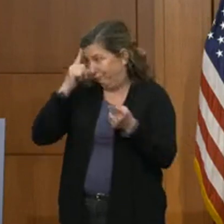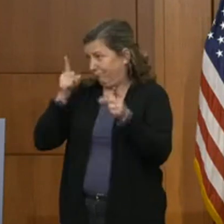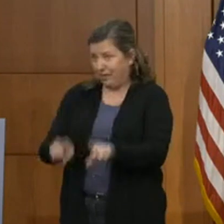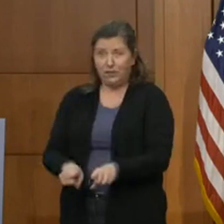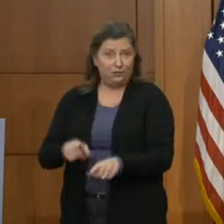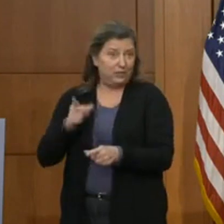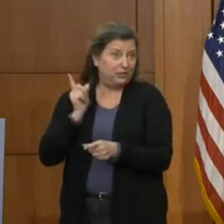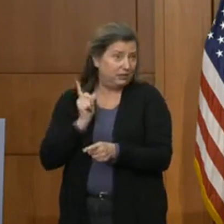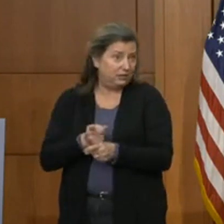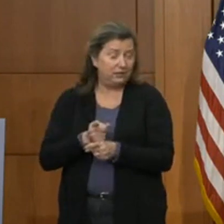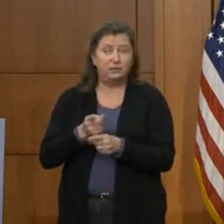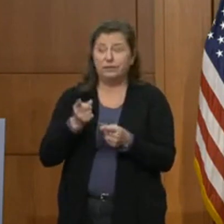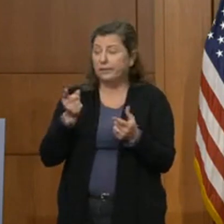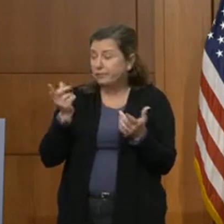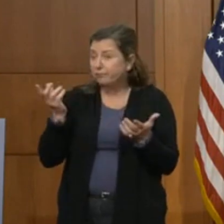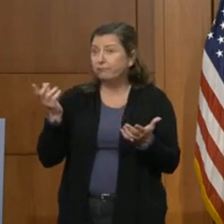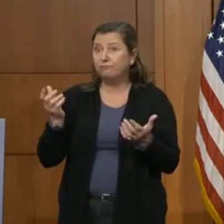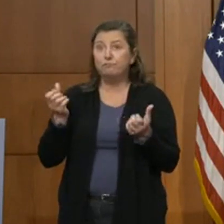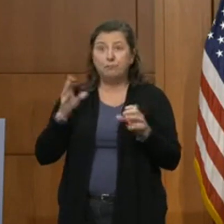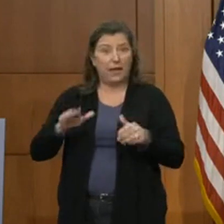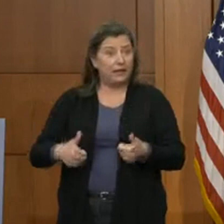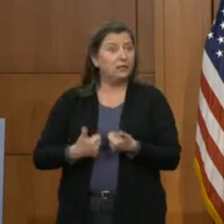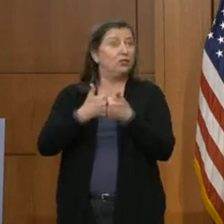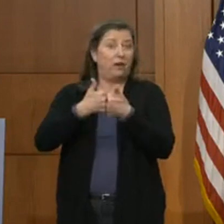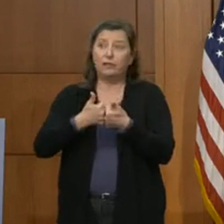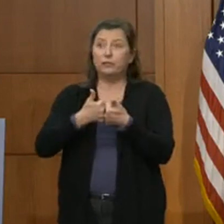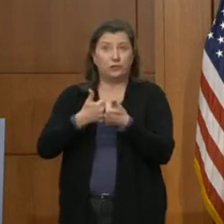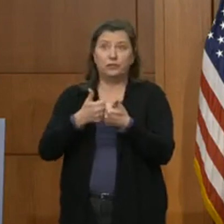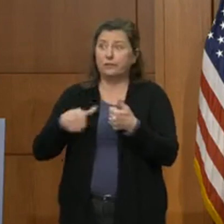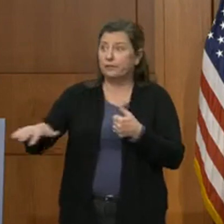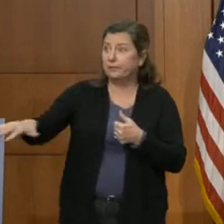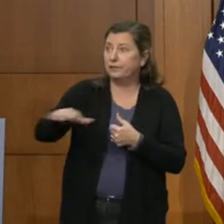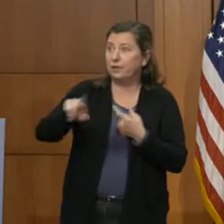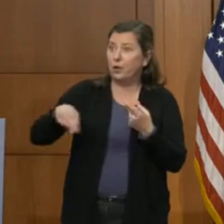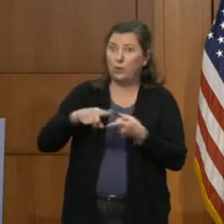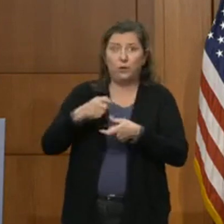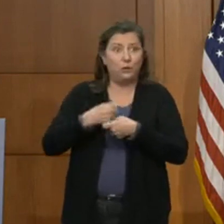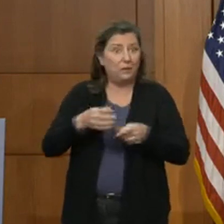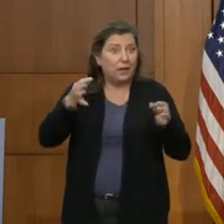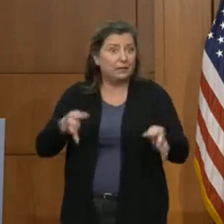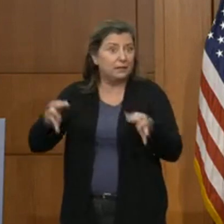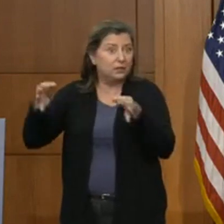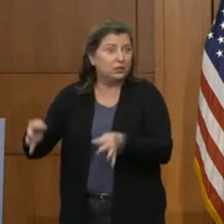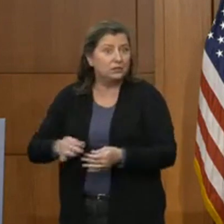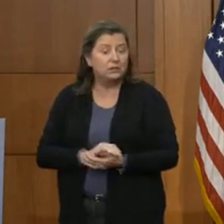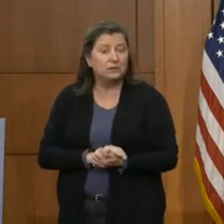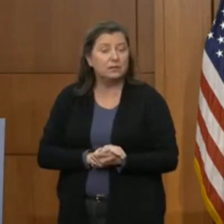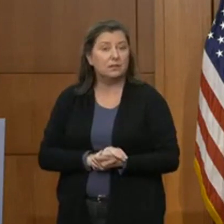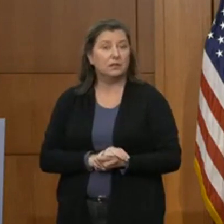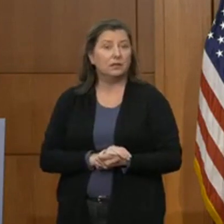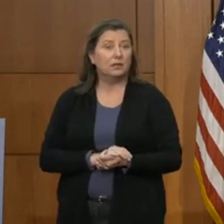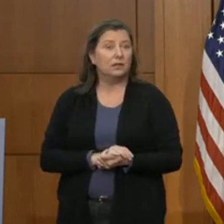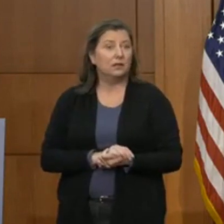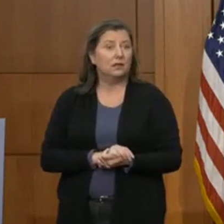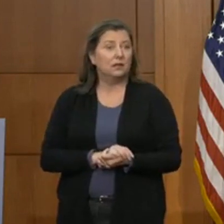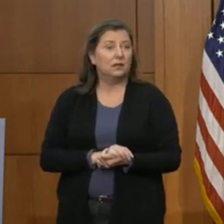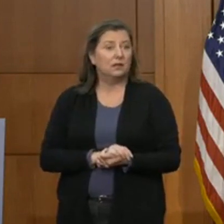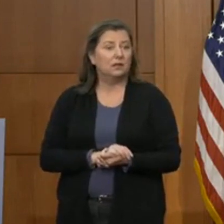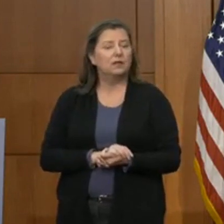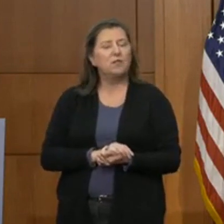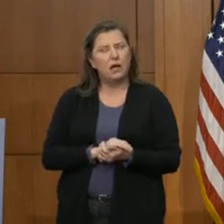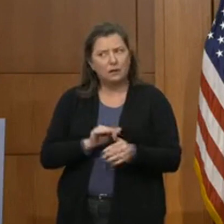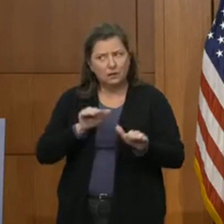that. There are many challenges as we make these decisions. But I will